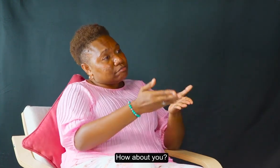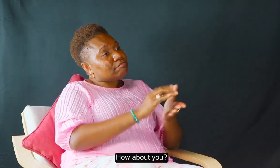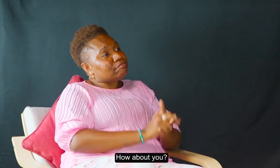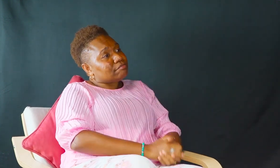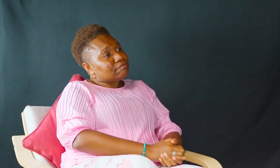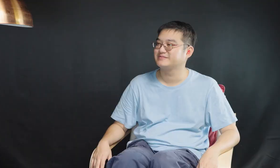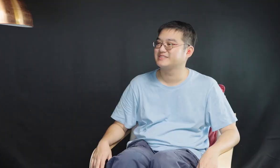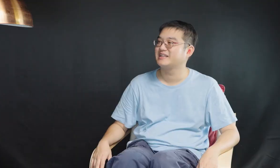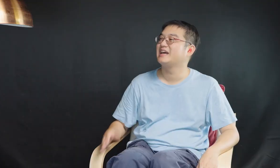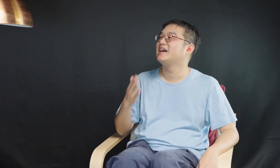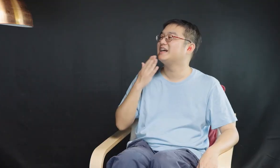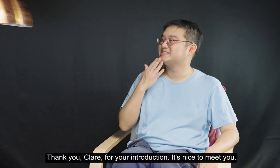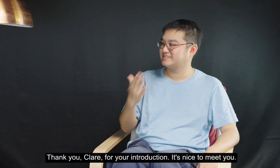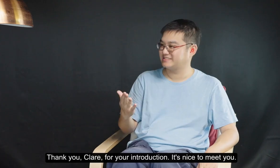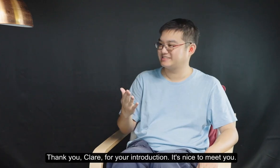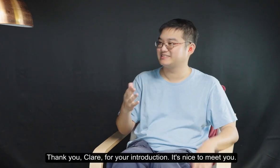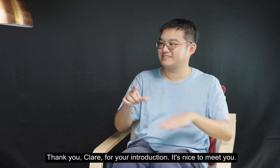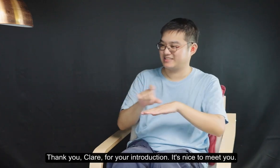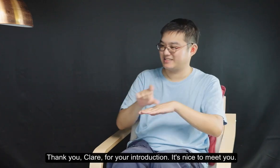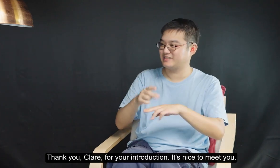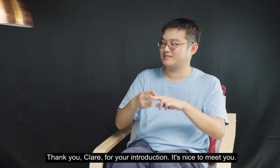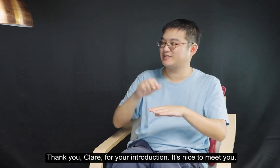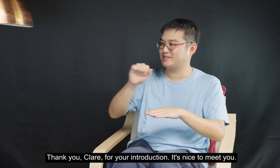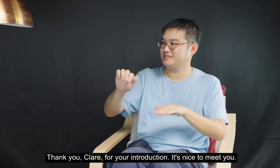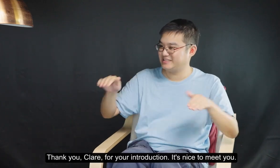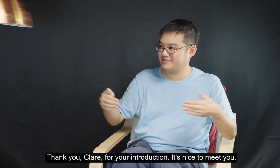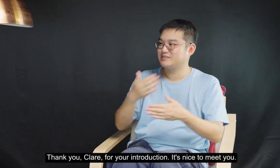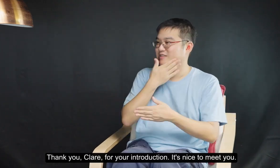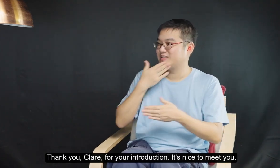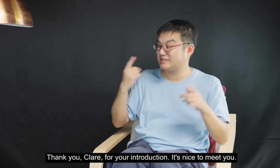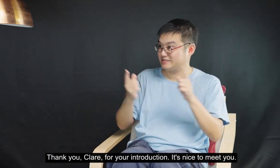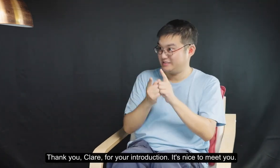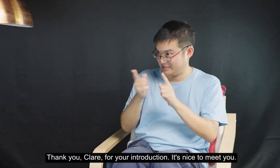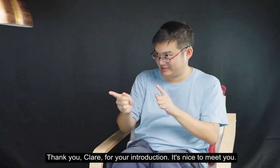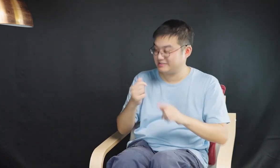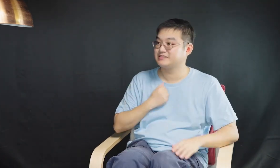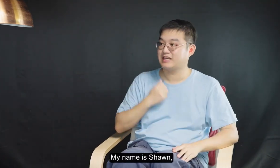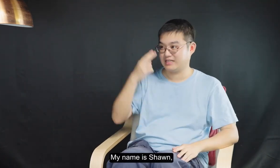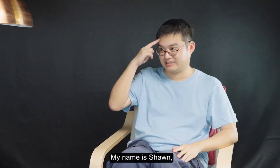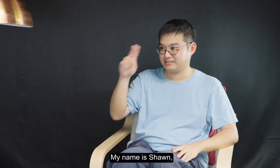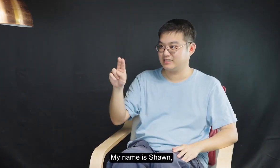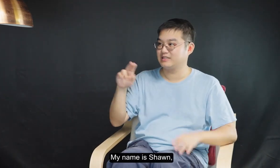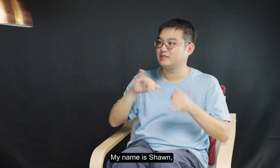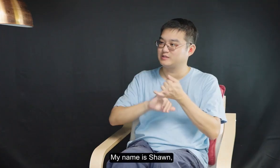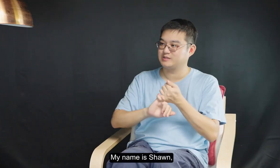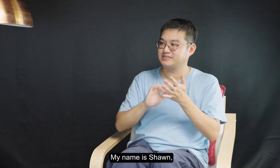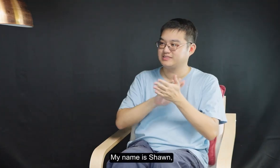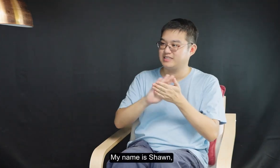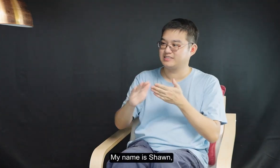you? Thank you, Claire, for your introduction, and it's nice to meet you. My name is Shawn,